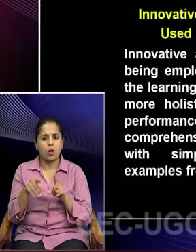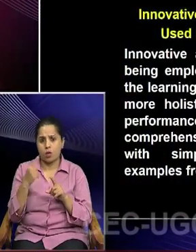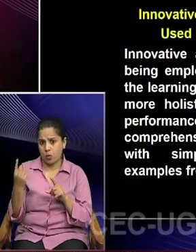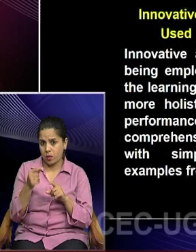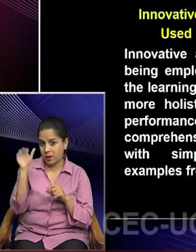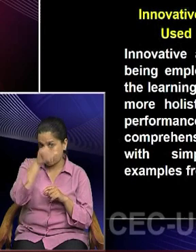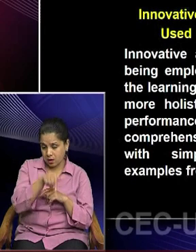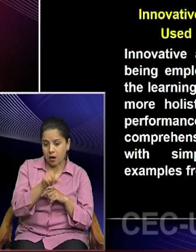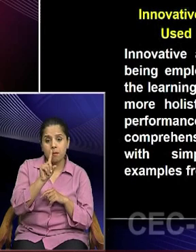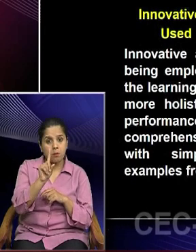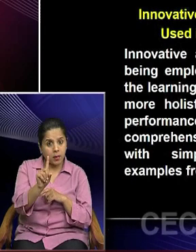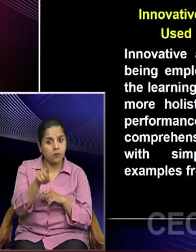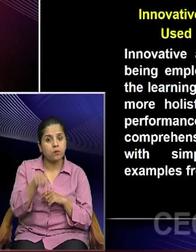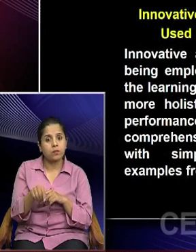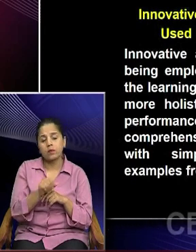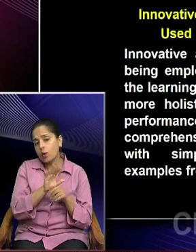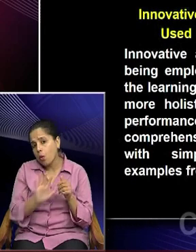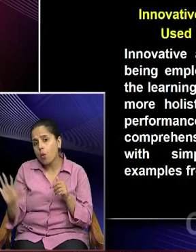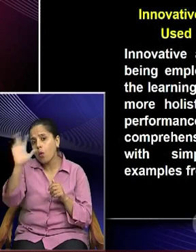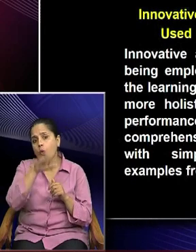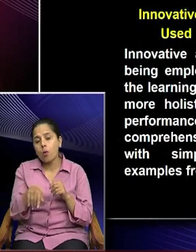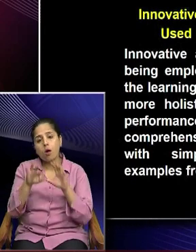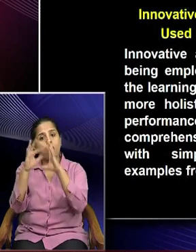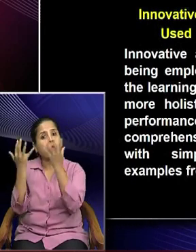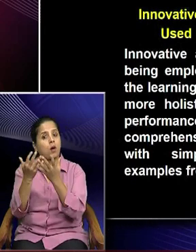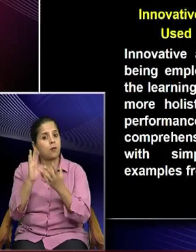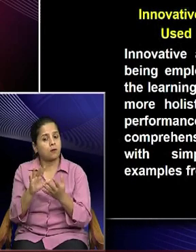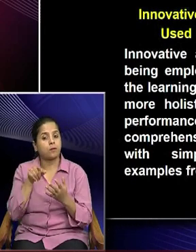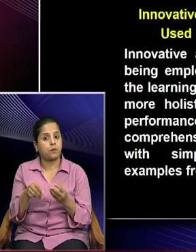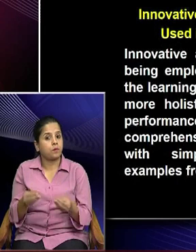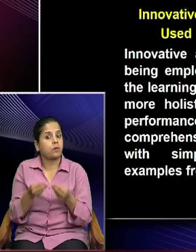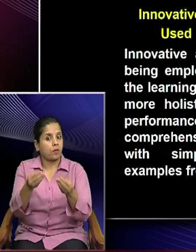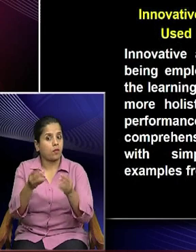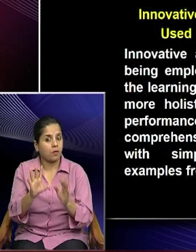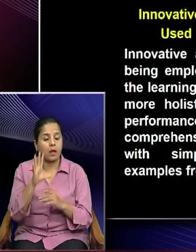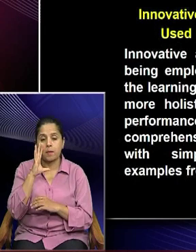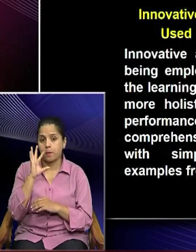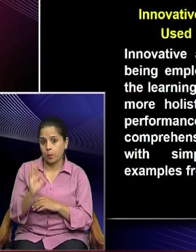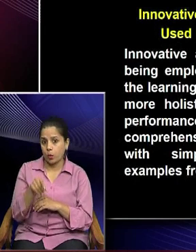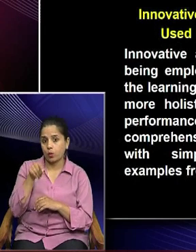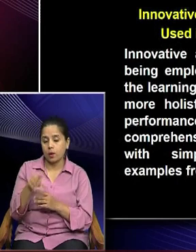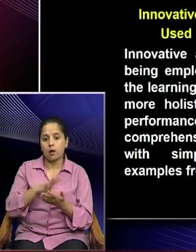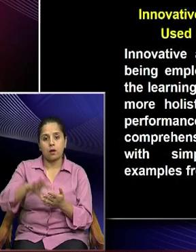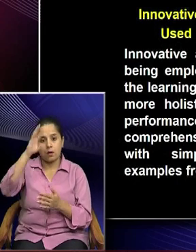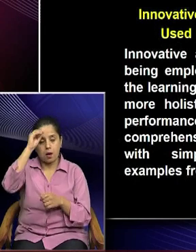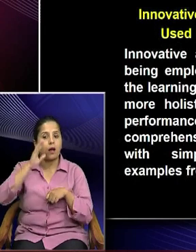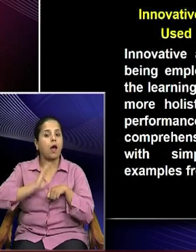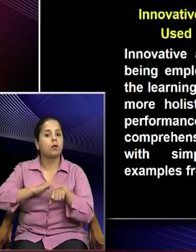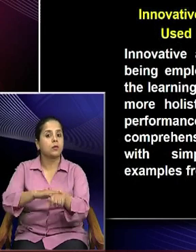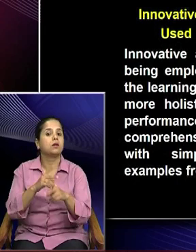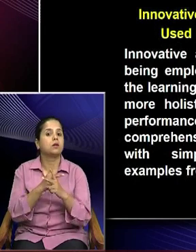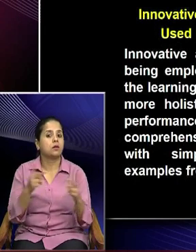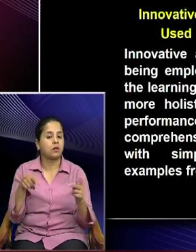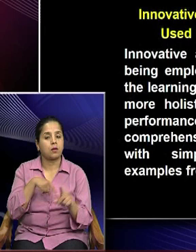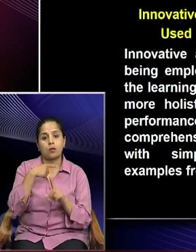in India but across the globe, providing an important learning experience